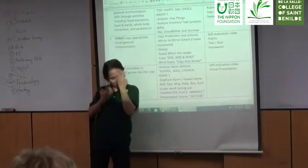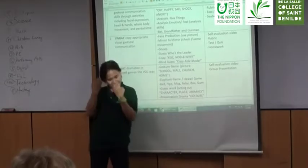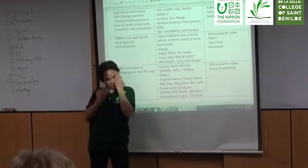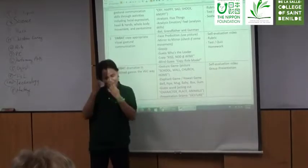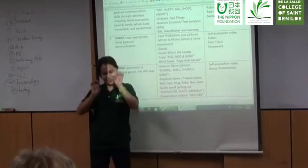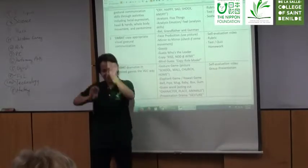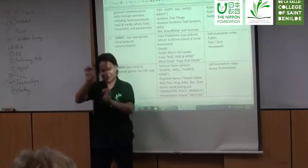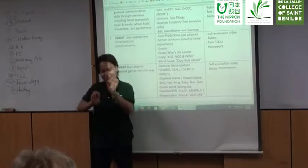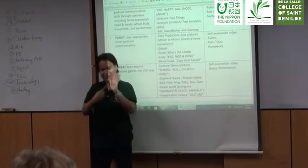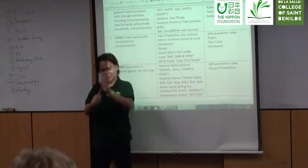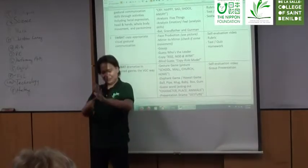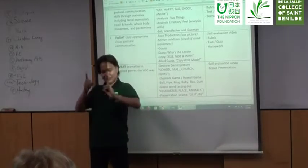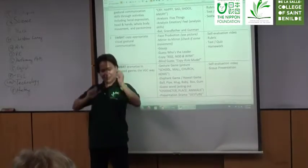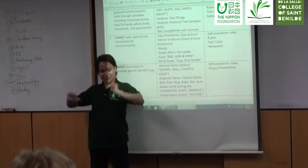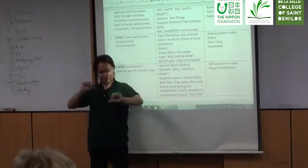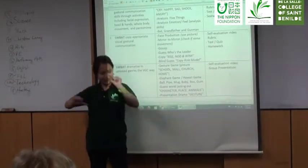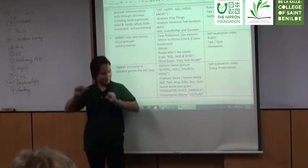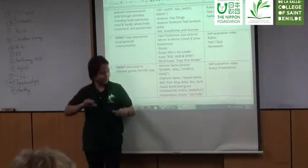tests,